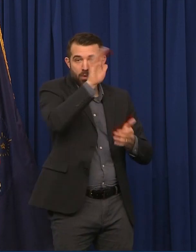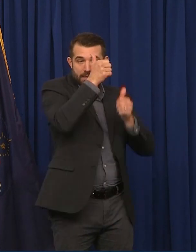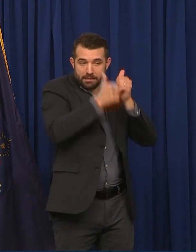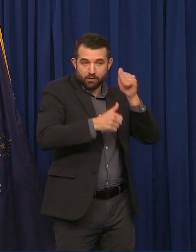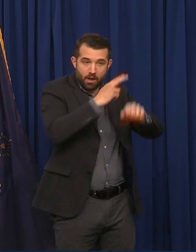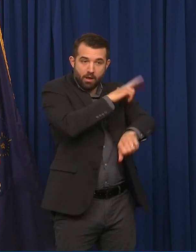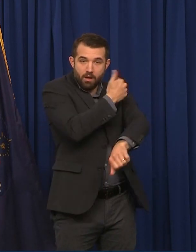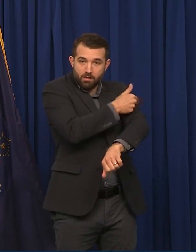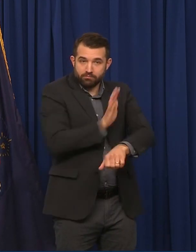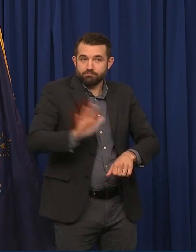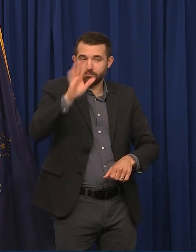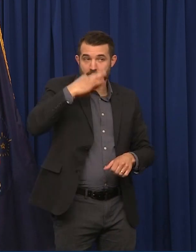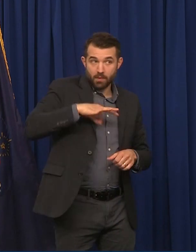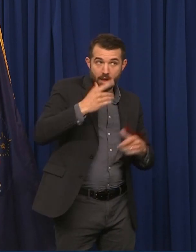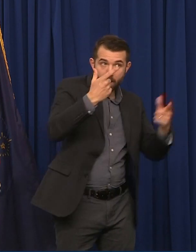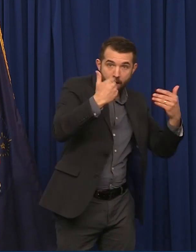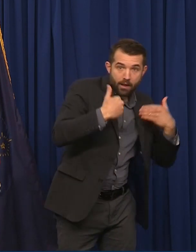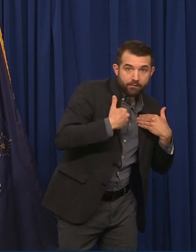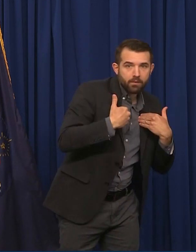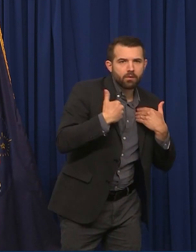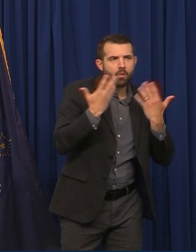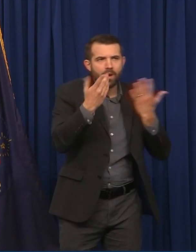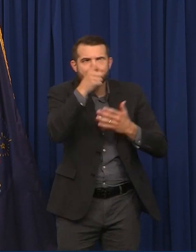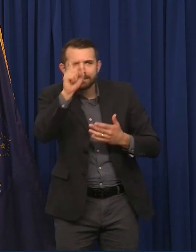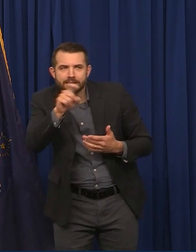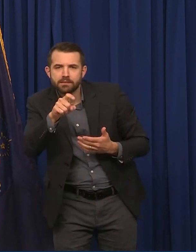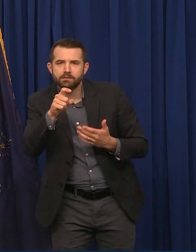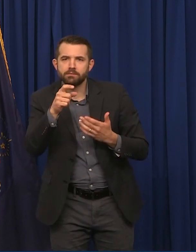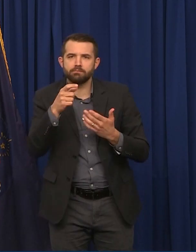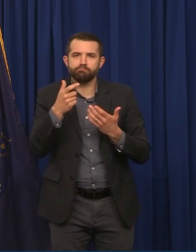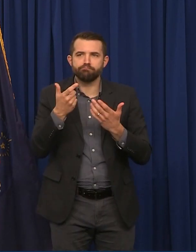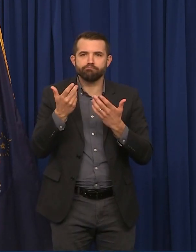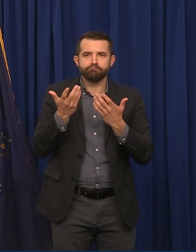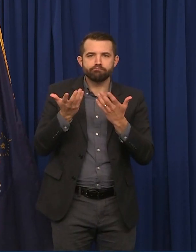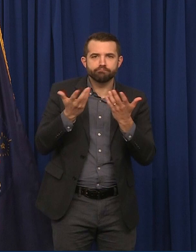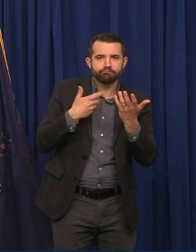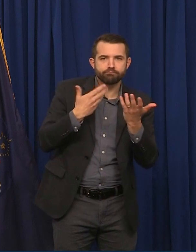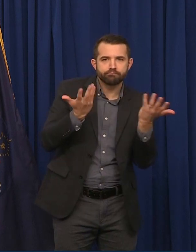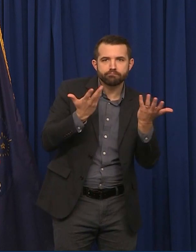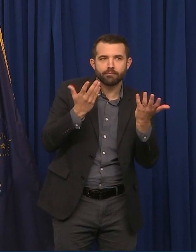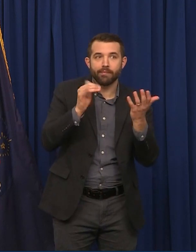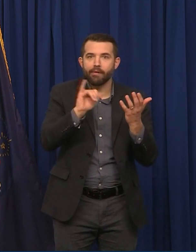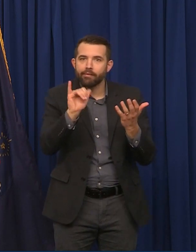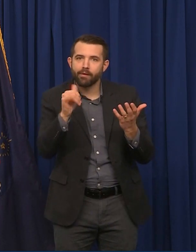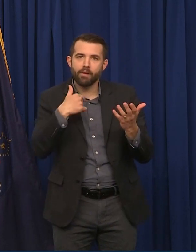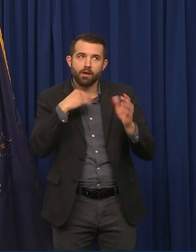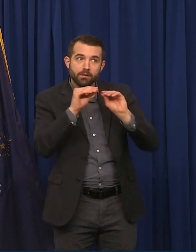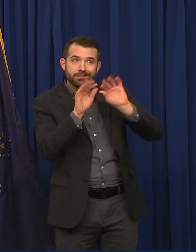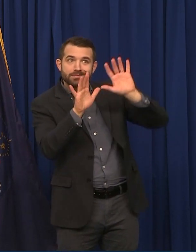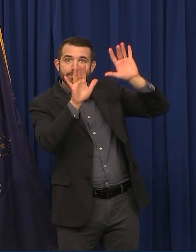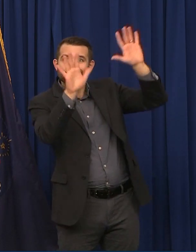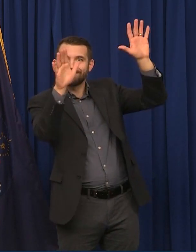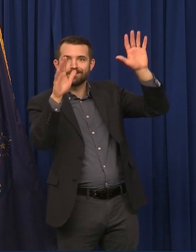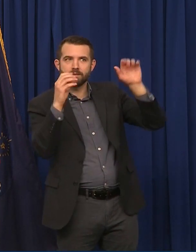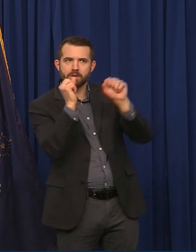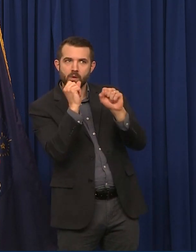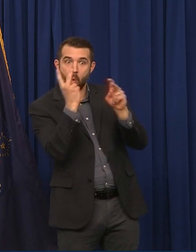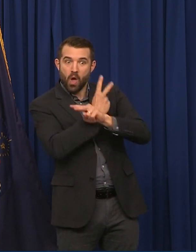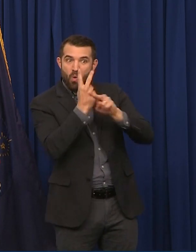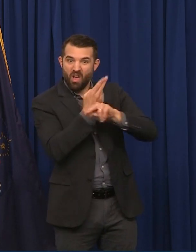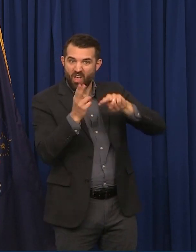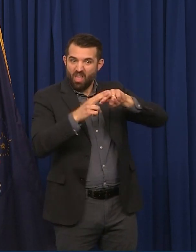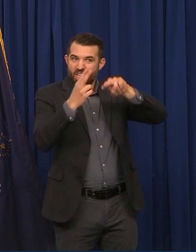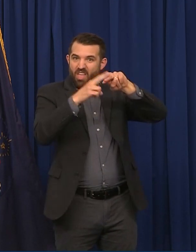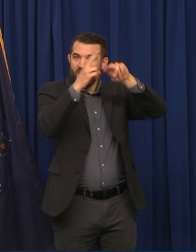life-saving assets that we may need to tap into as the outbreak continues to worsen. As of